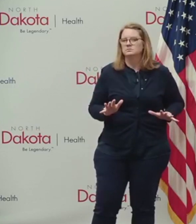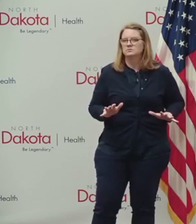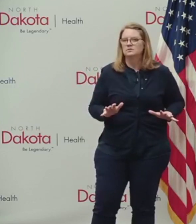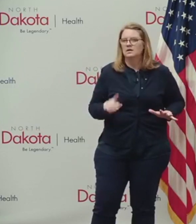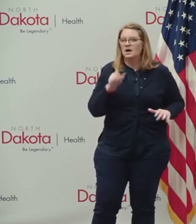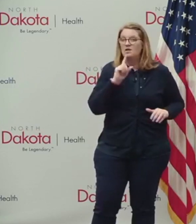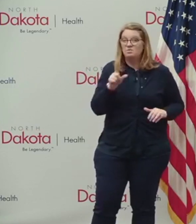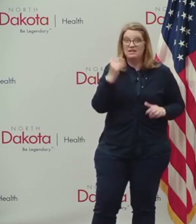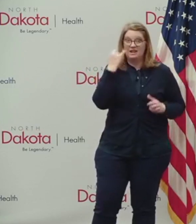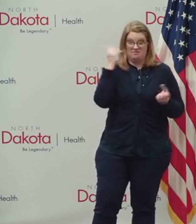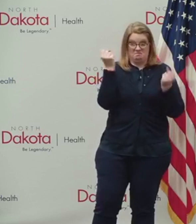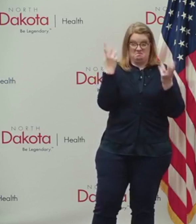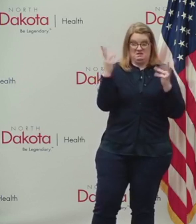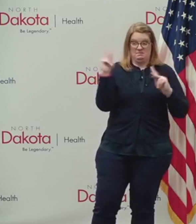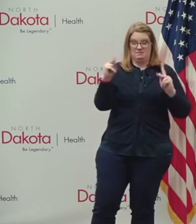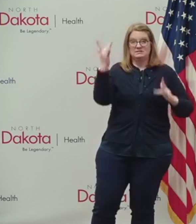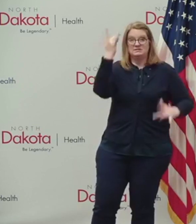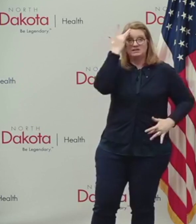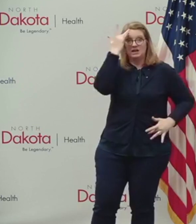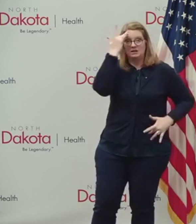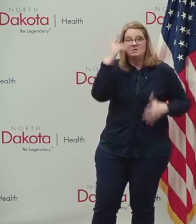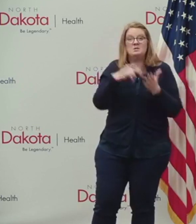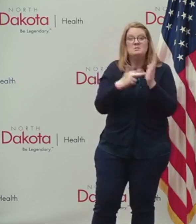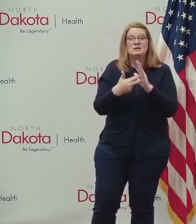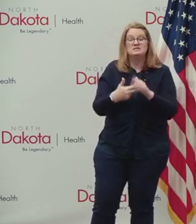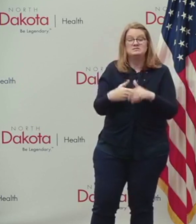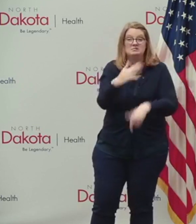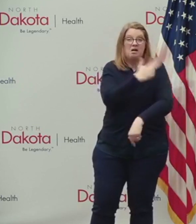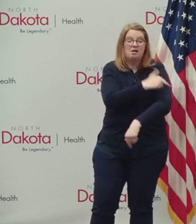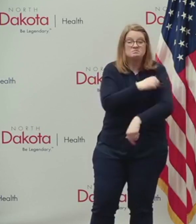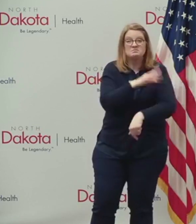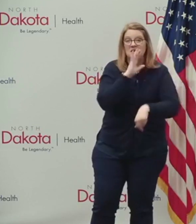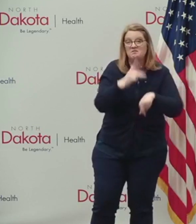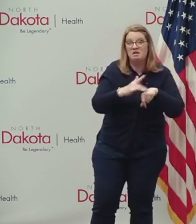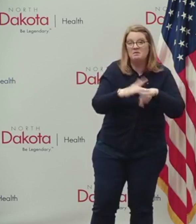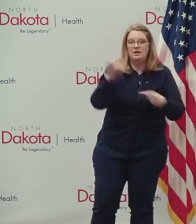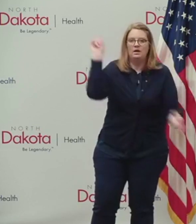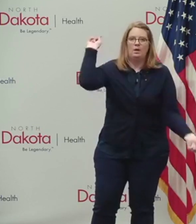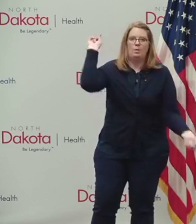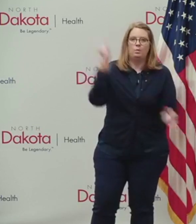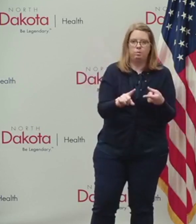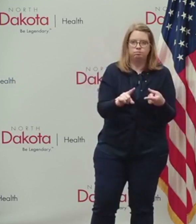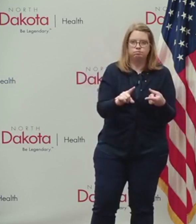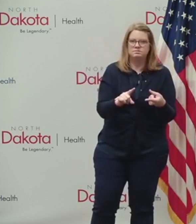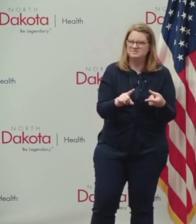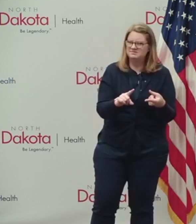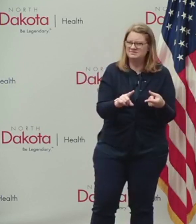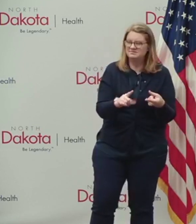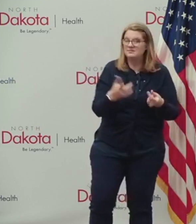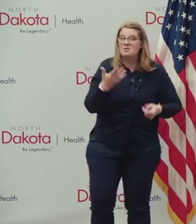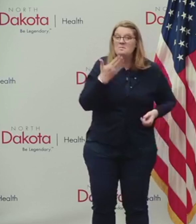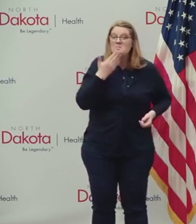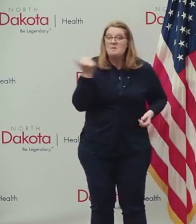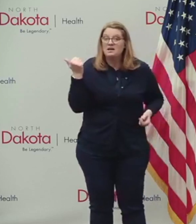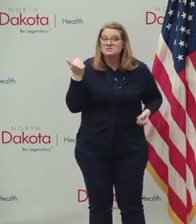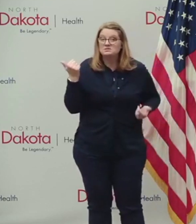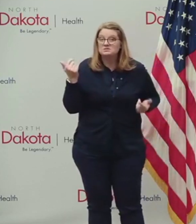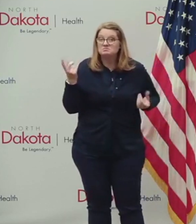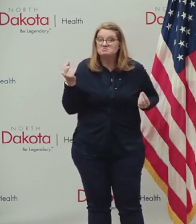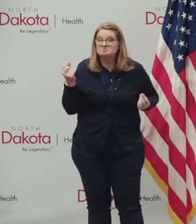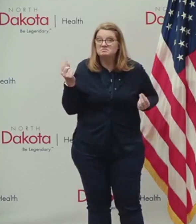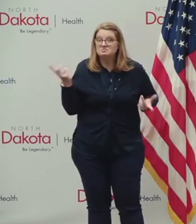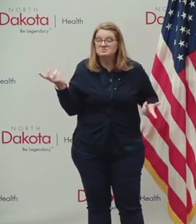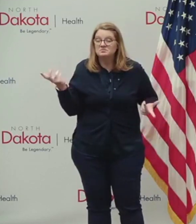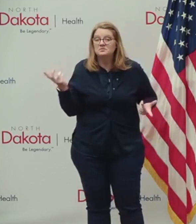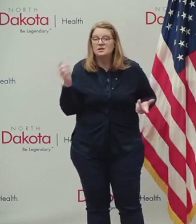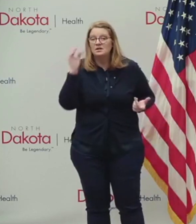on our hospital situation. So one of the simplest and kindest things we can do for each other right now is to make sure that we're